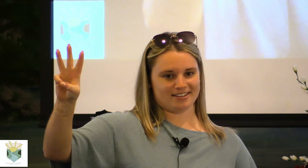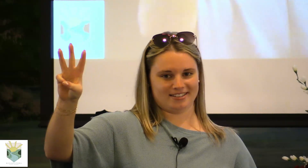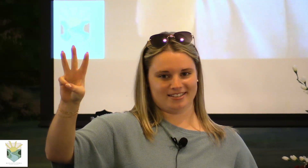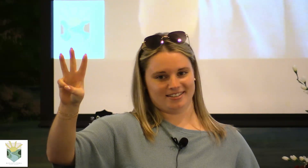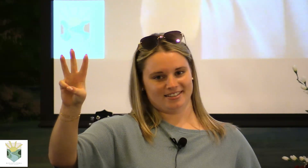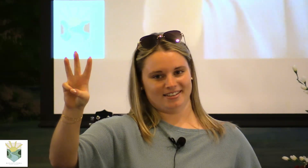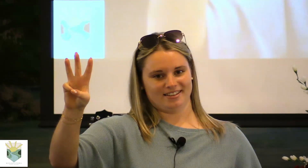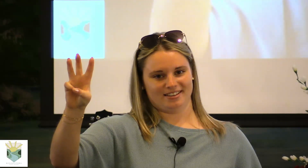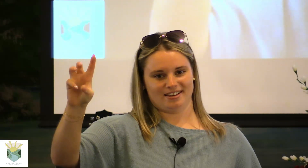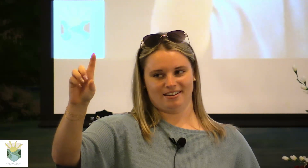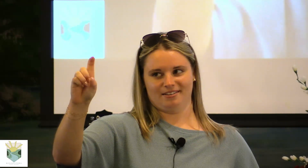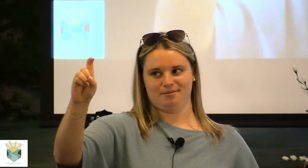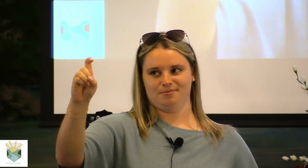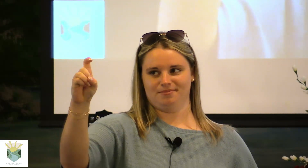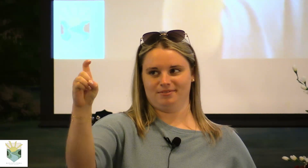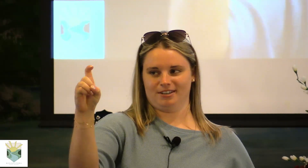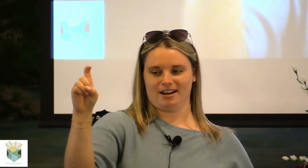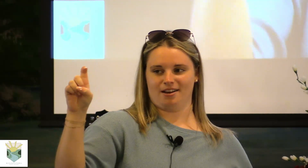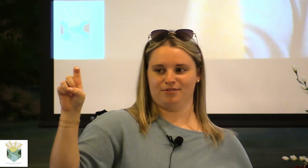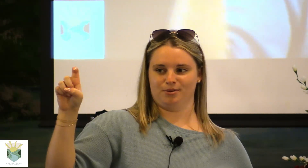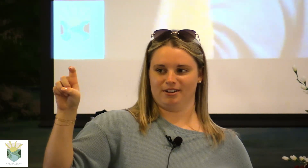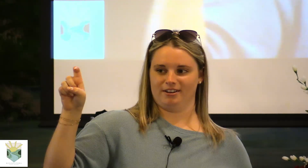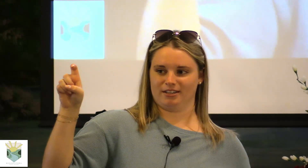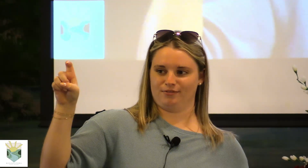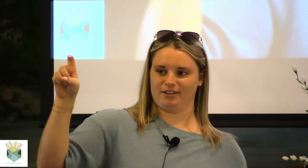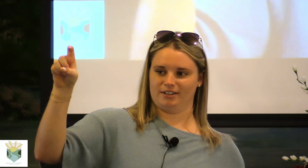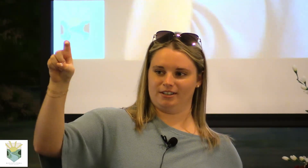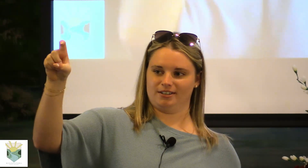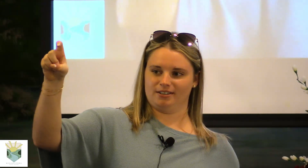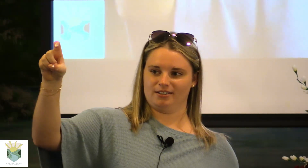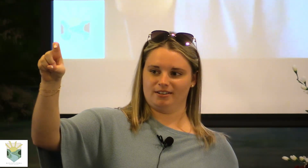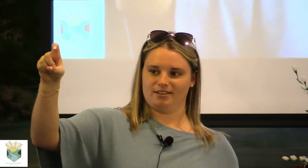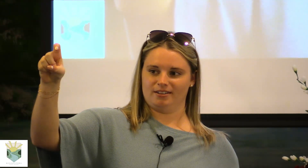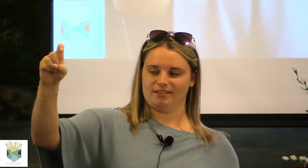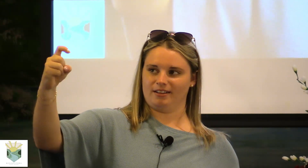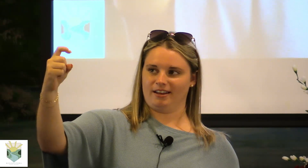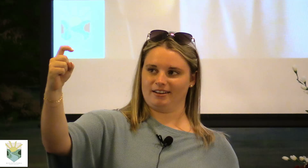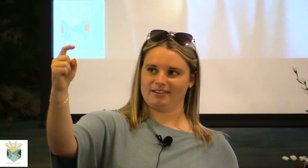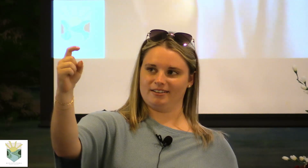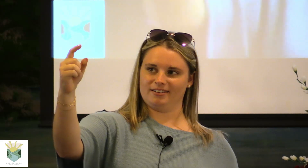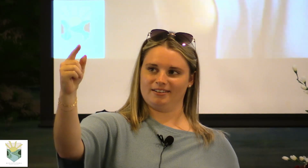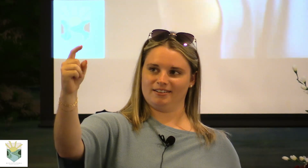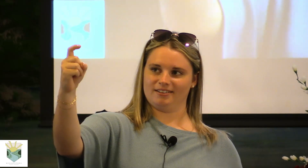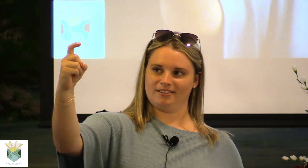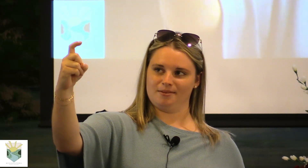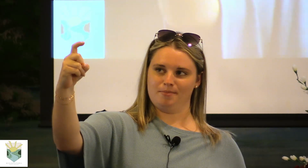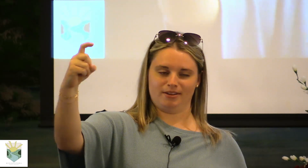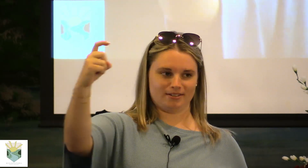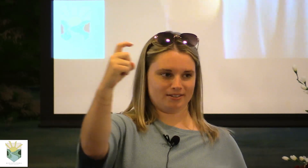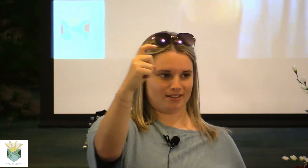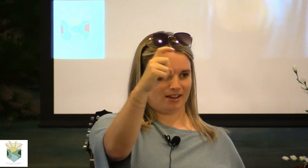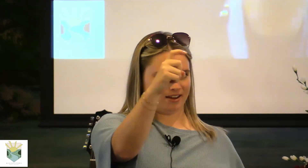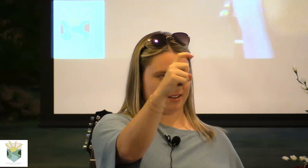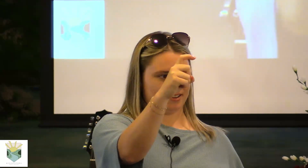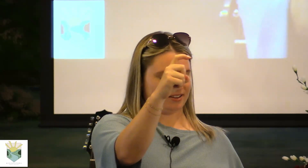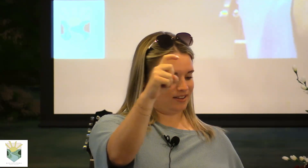X, you're going to have your index finger like bent like that. It's like a pirate